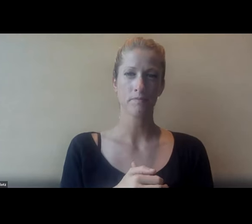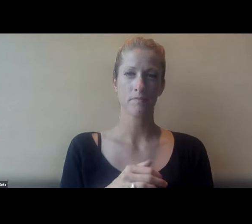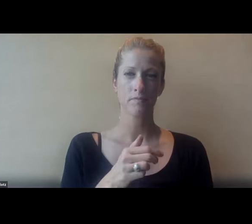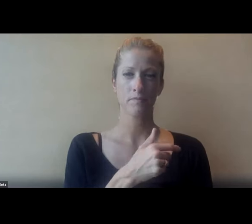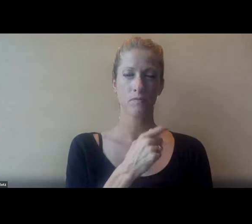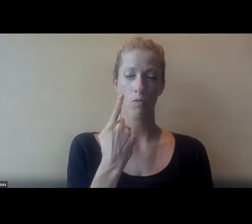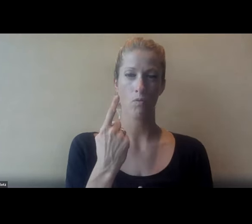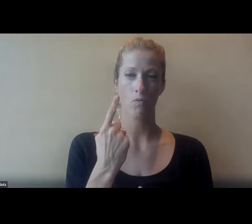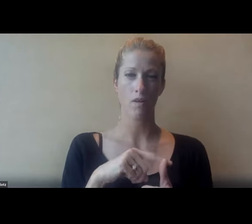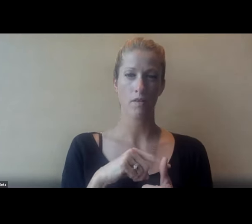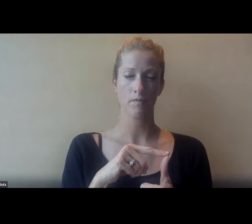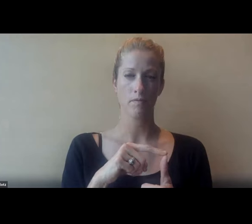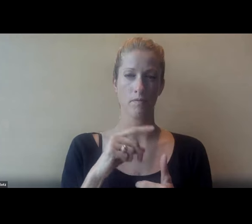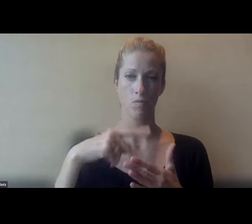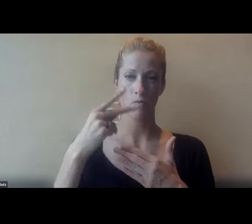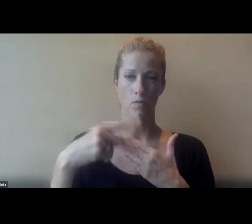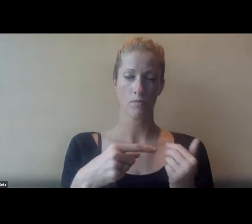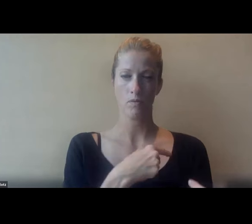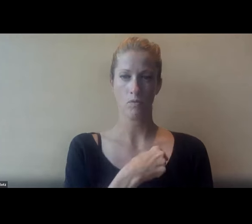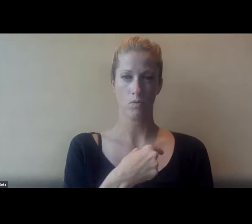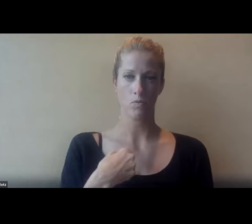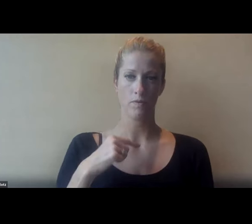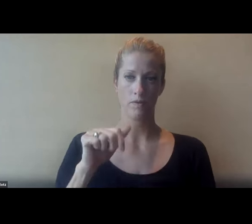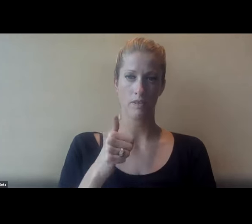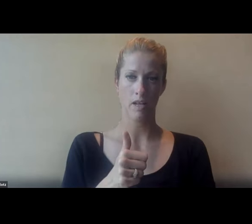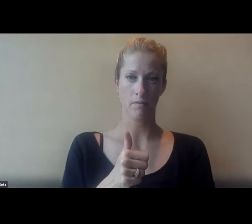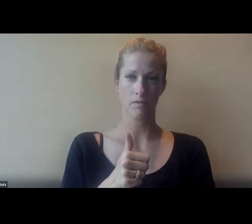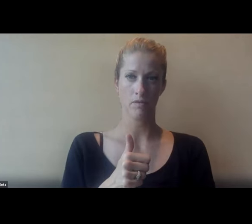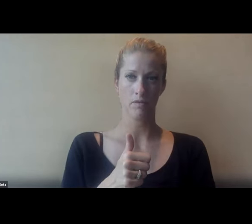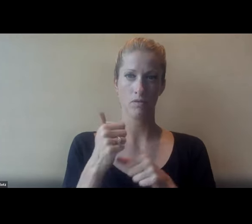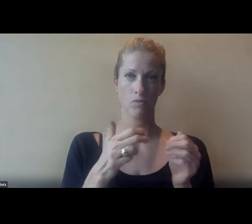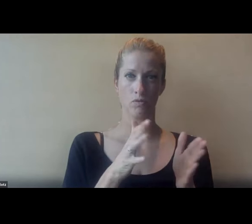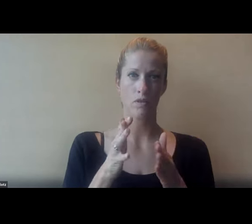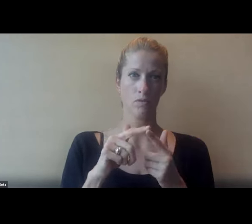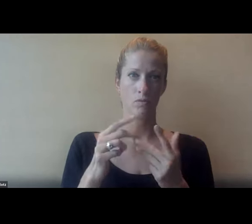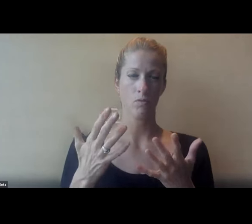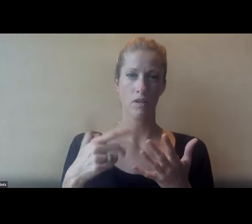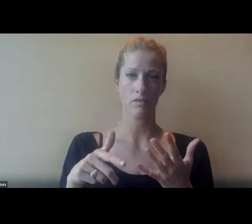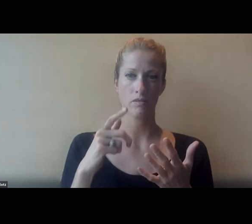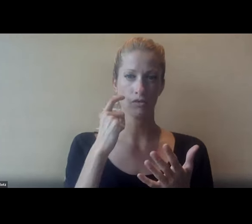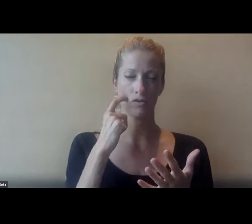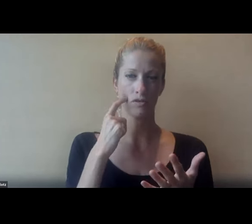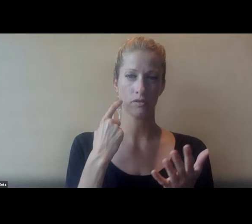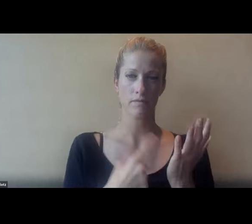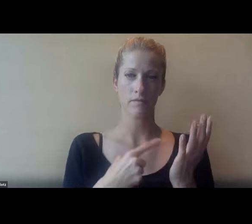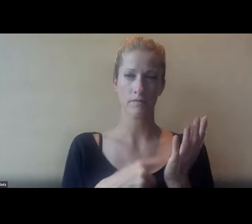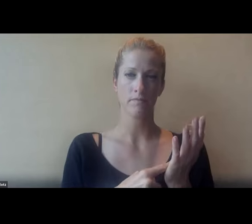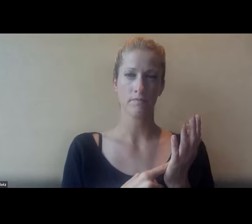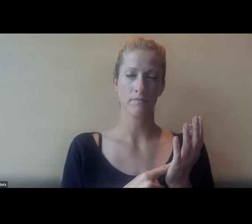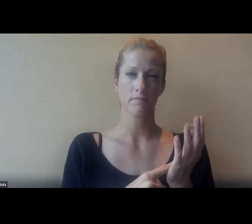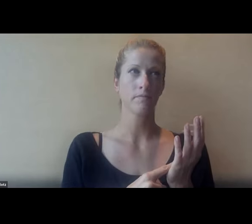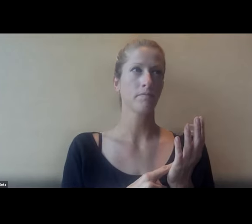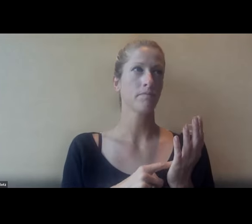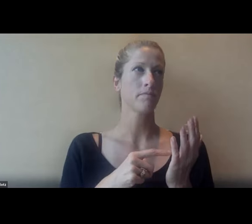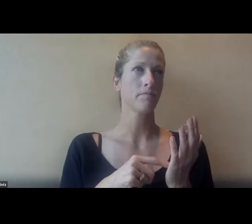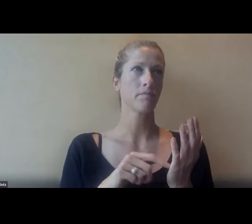One of the programs that we've established, which directs to what Yesenia was talking about and